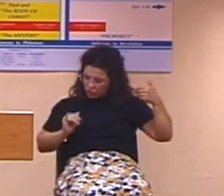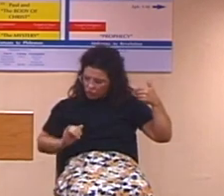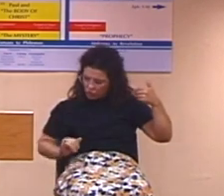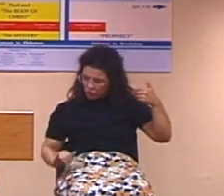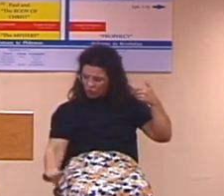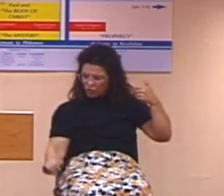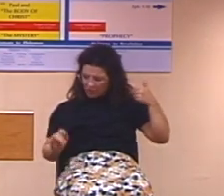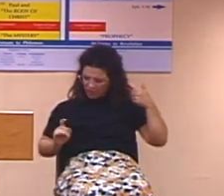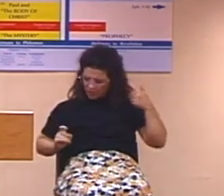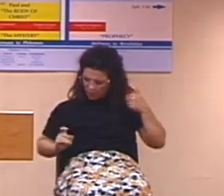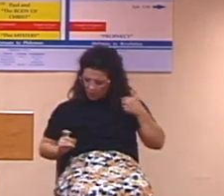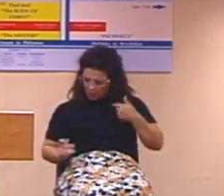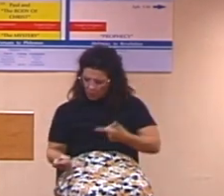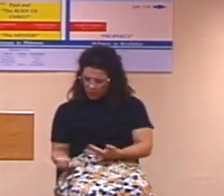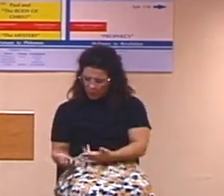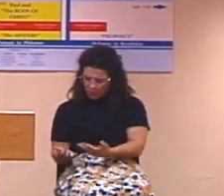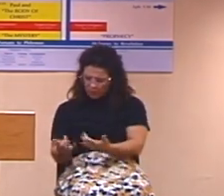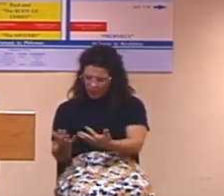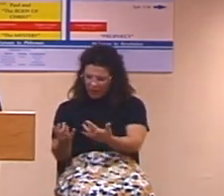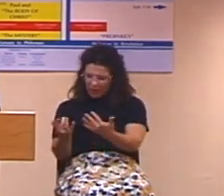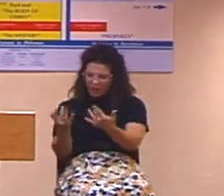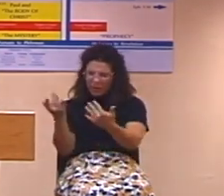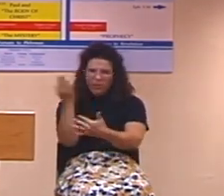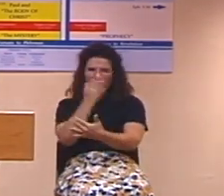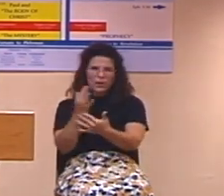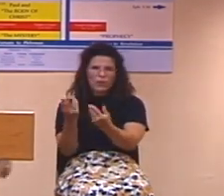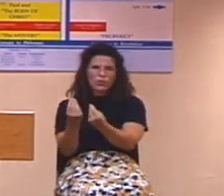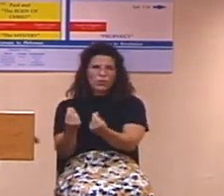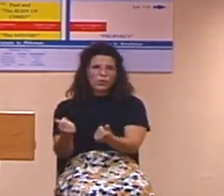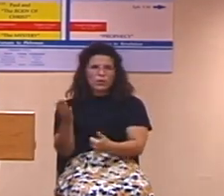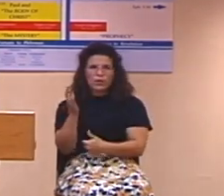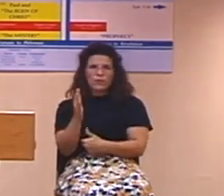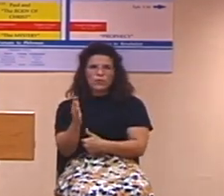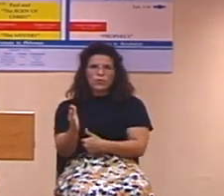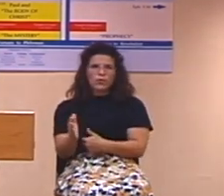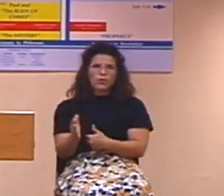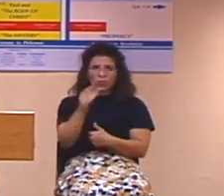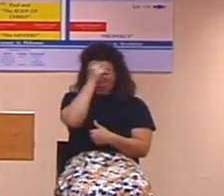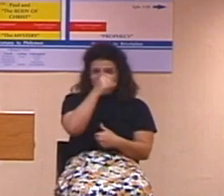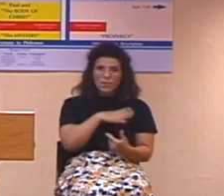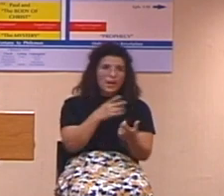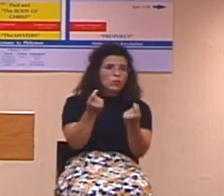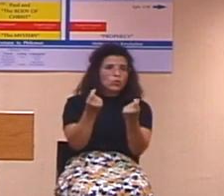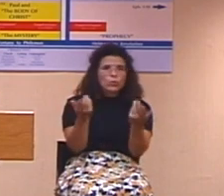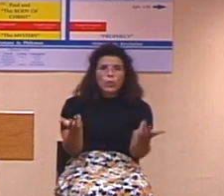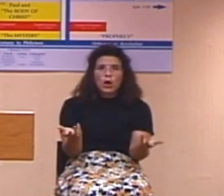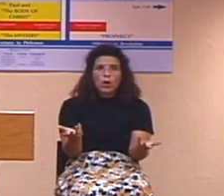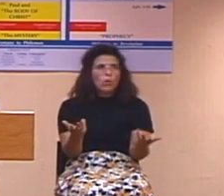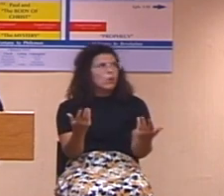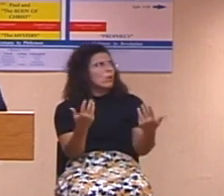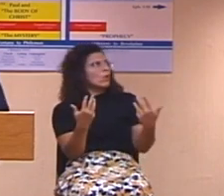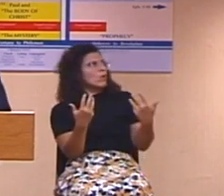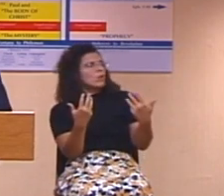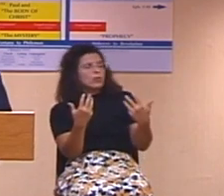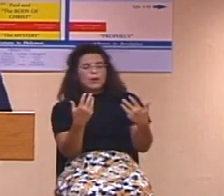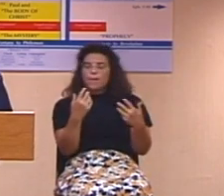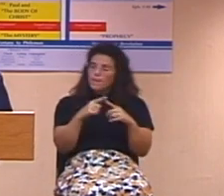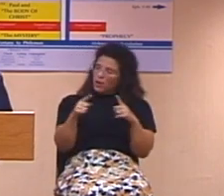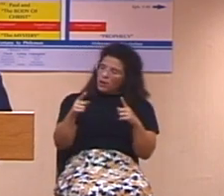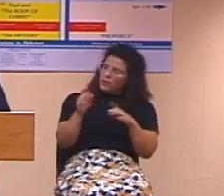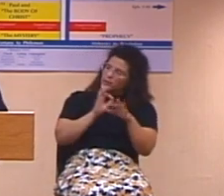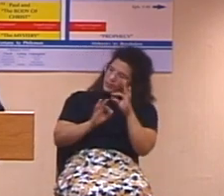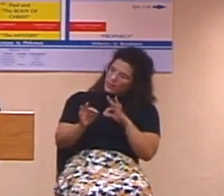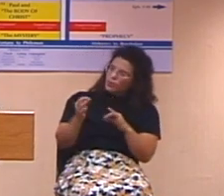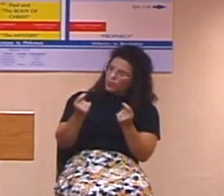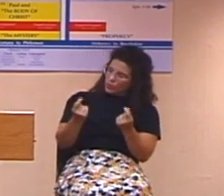that worm in the fire which not quenched. What do you think man's doing? Oh, my goodness. And he says, you know what I'm going to do, though?